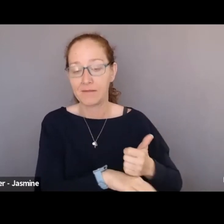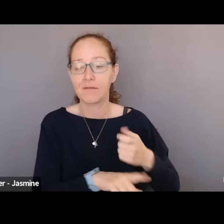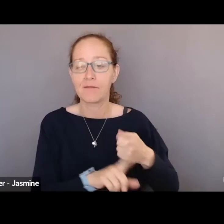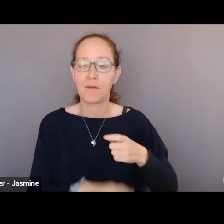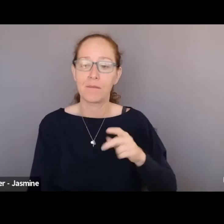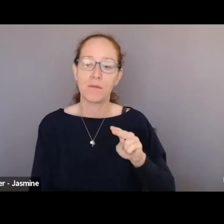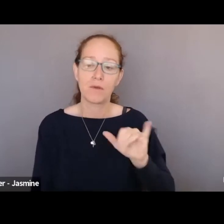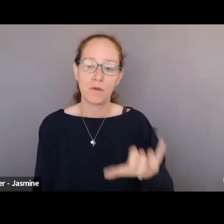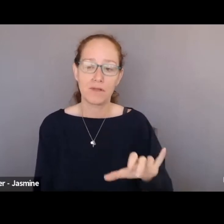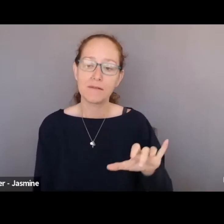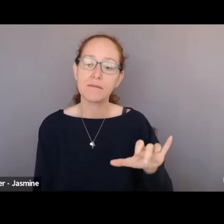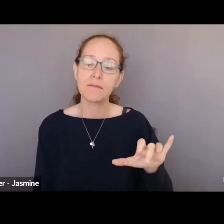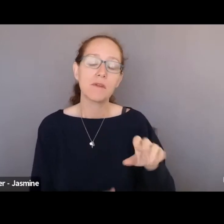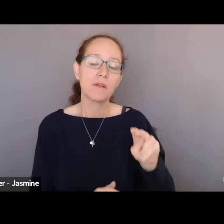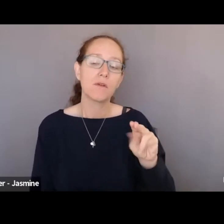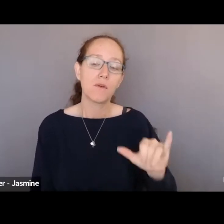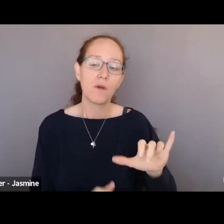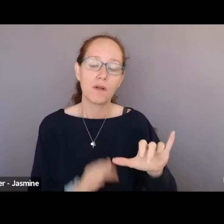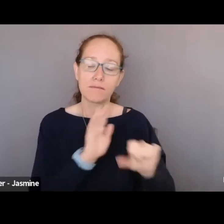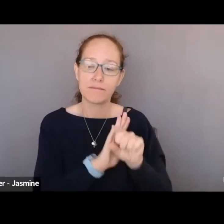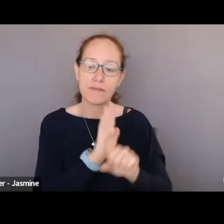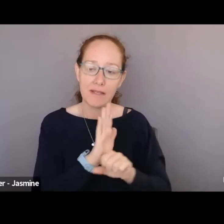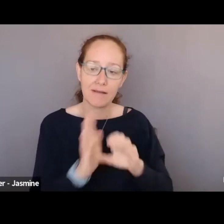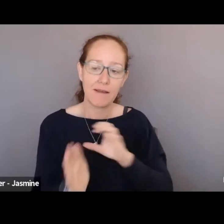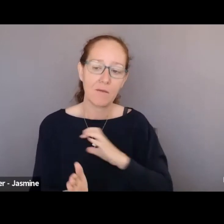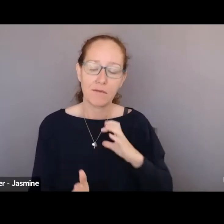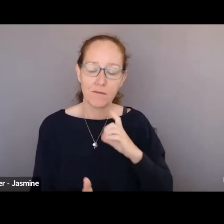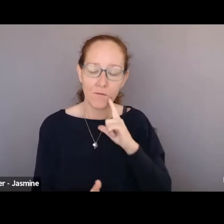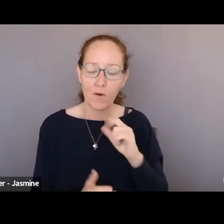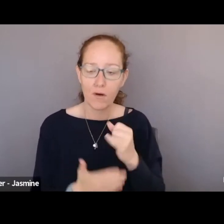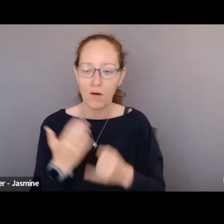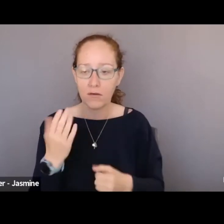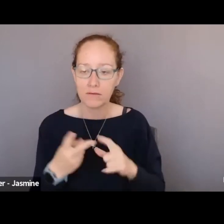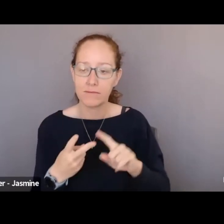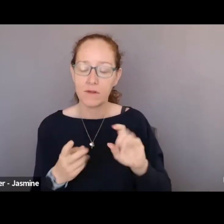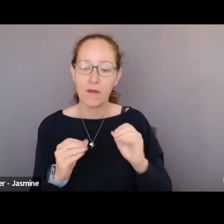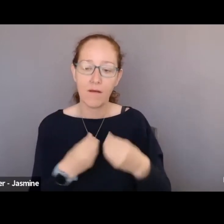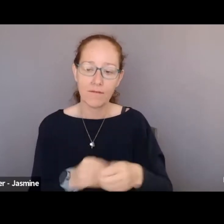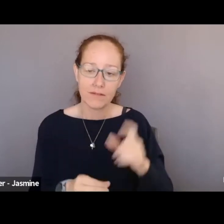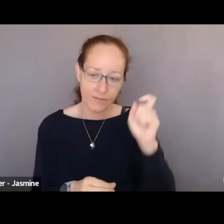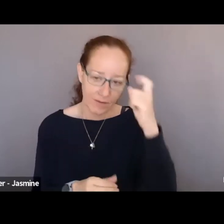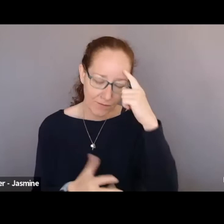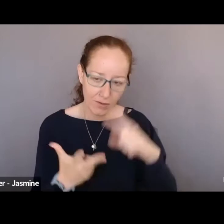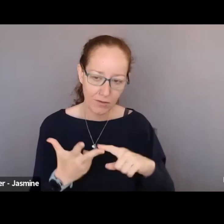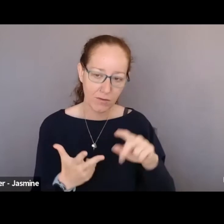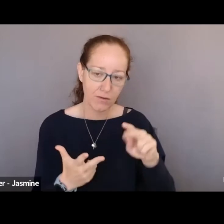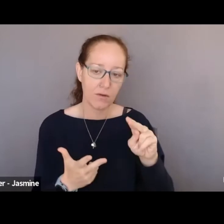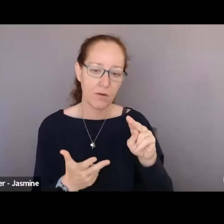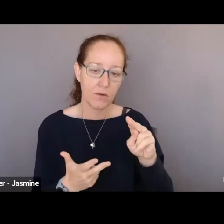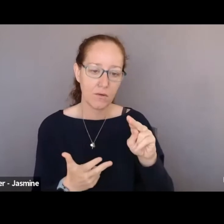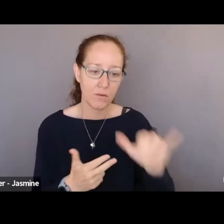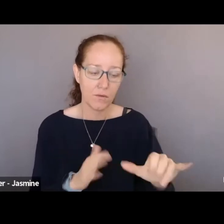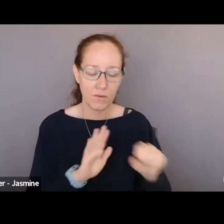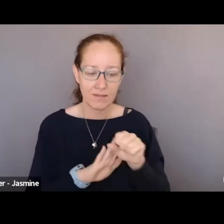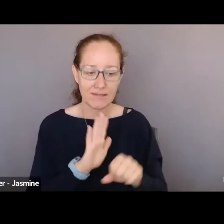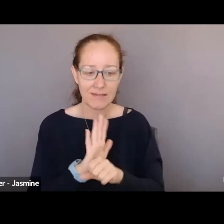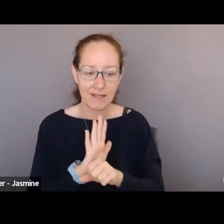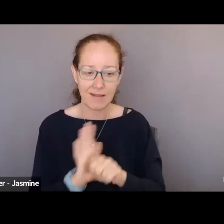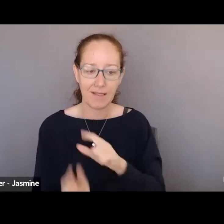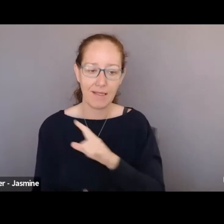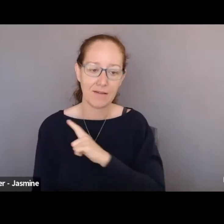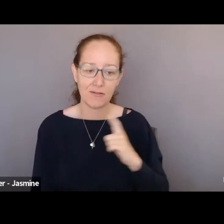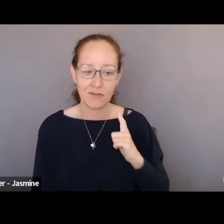Governor and the New York State Legislature, and by public funds from the New York City Department of Cultural